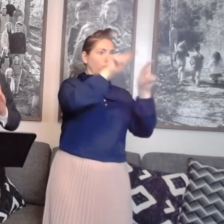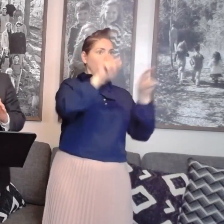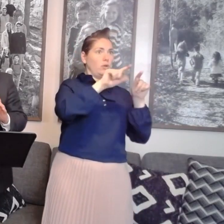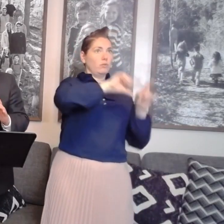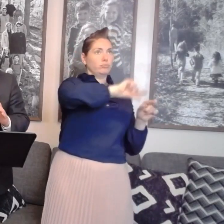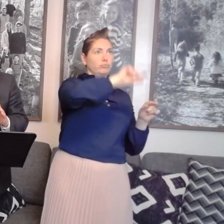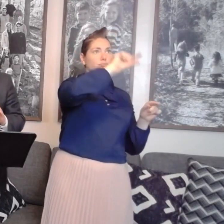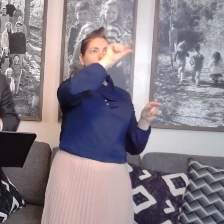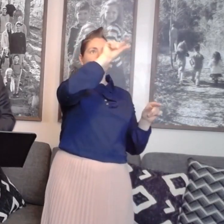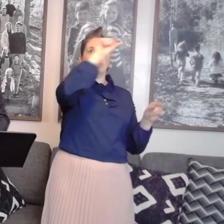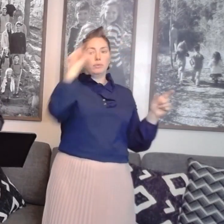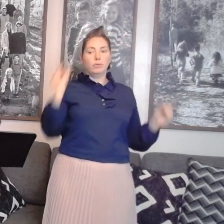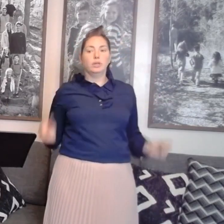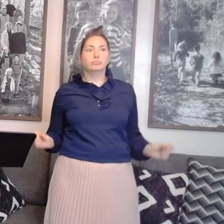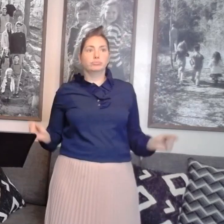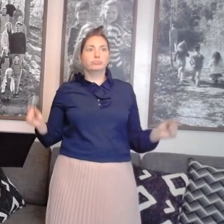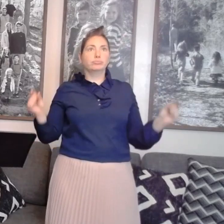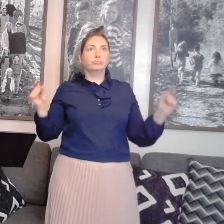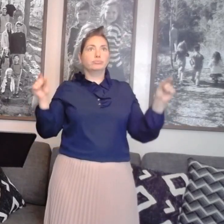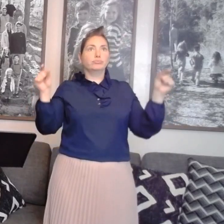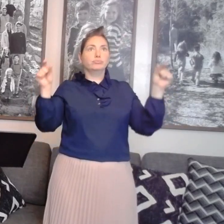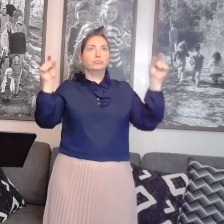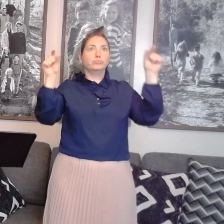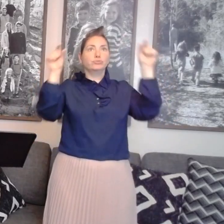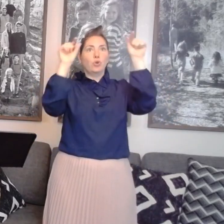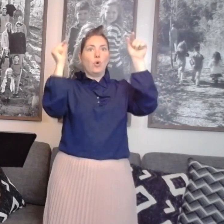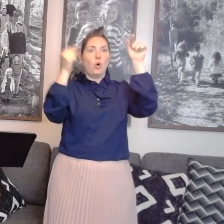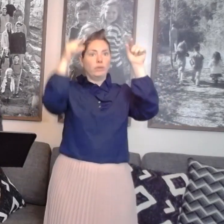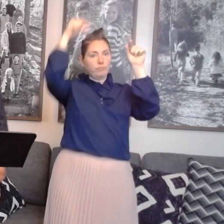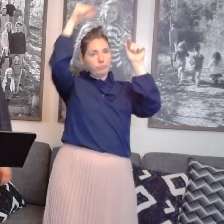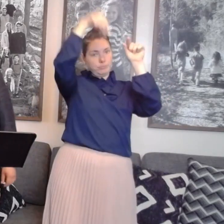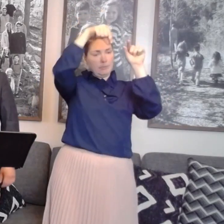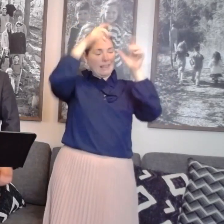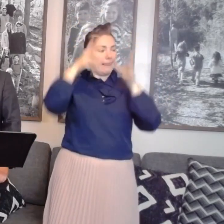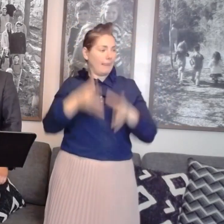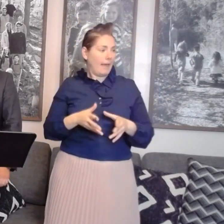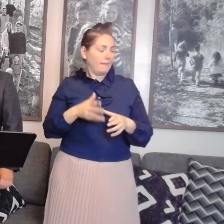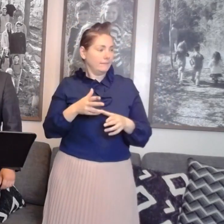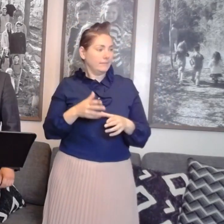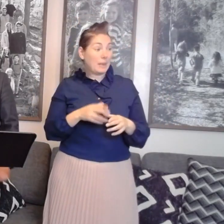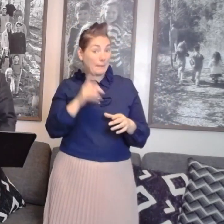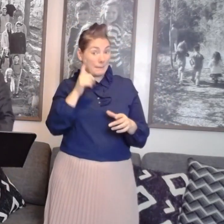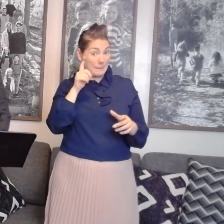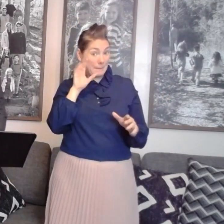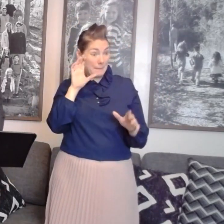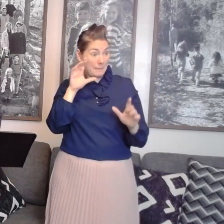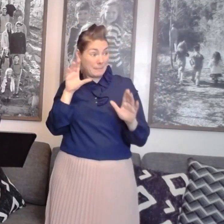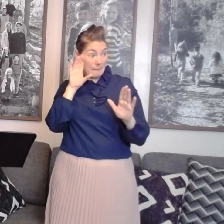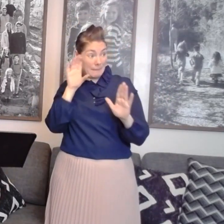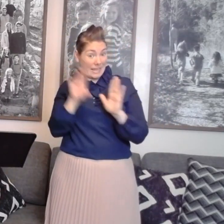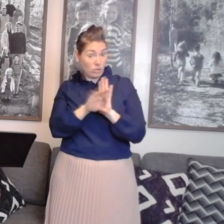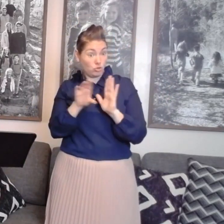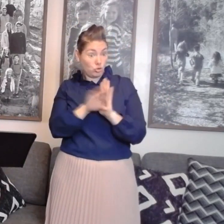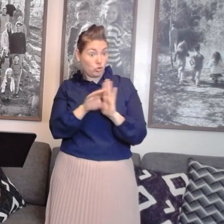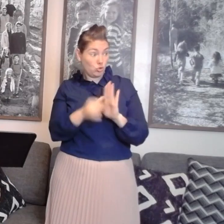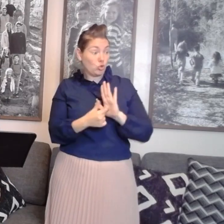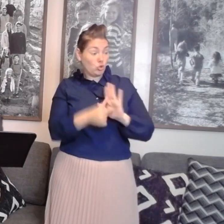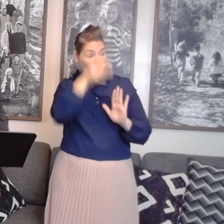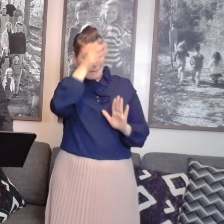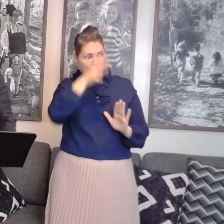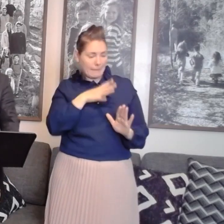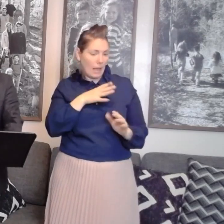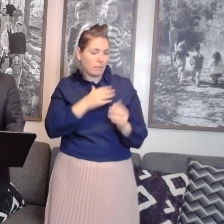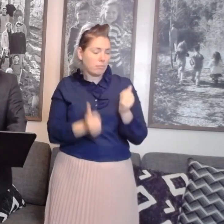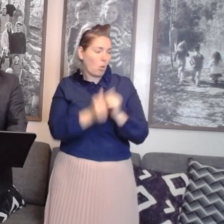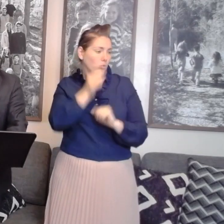was left to complete. Pictures that were taken during the building of the Gateway Arch show men, mostly